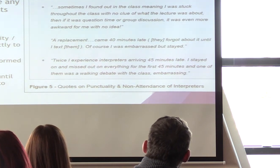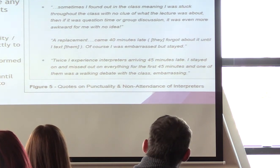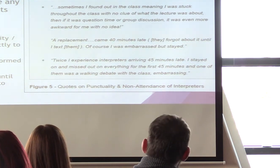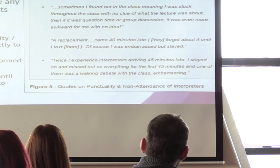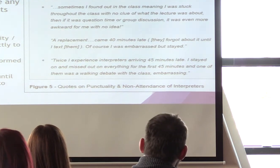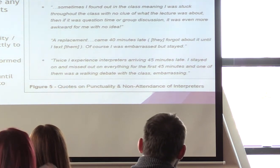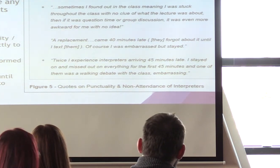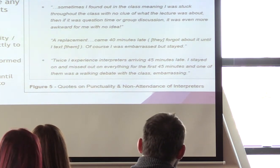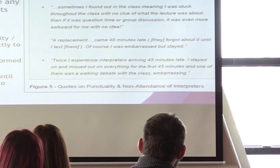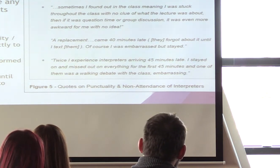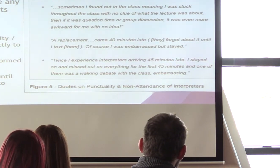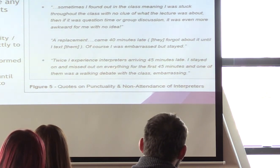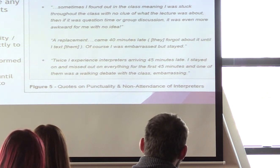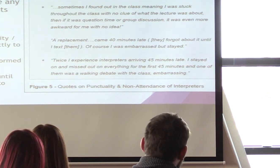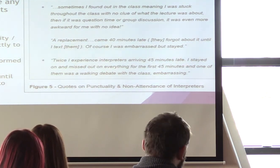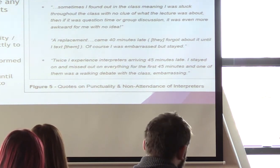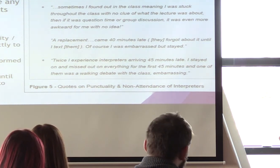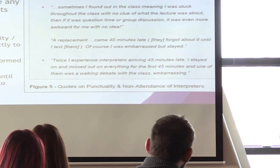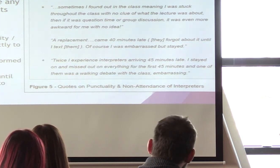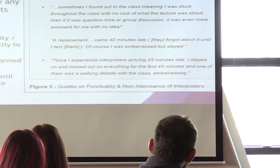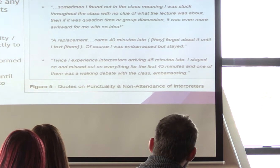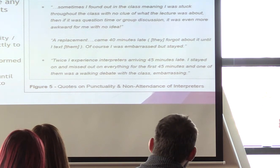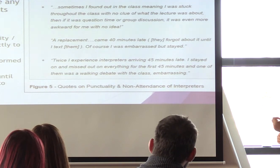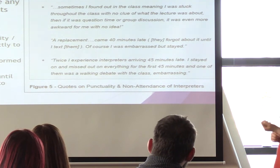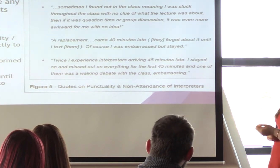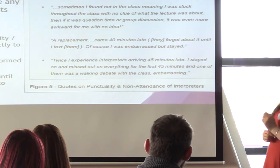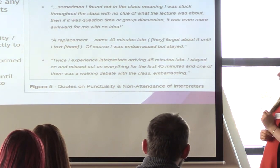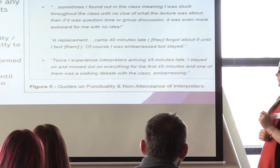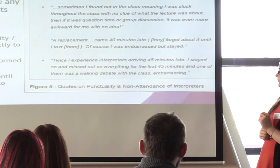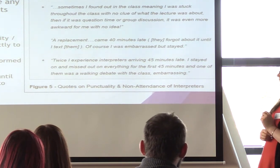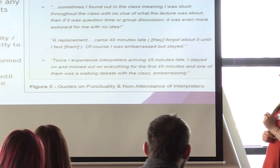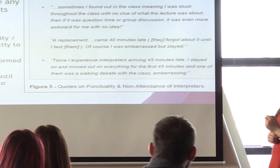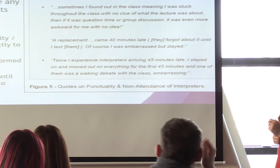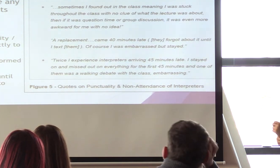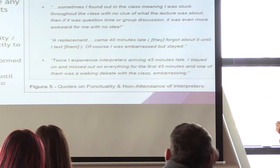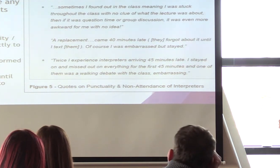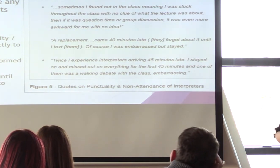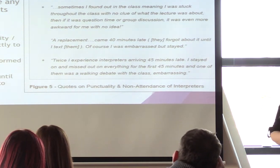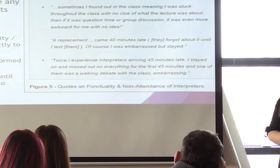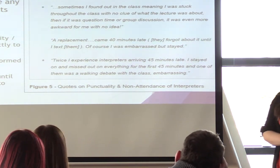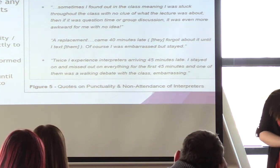and missed out on everything for the first 45 minutes. And one of them was a walking debate within the class. Embarrassing.